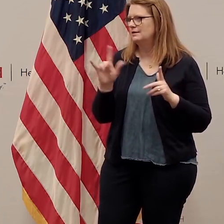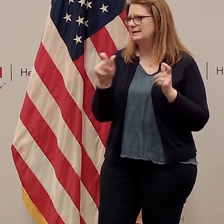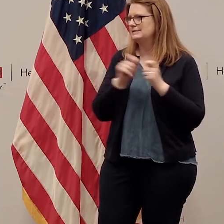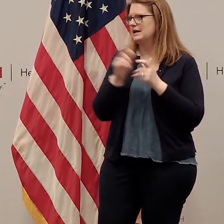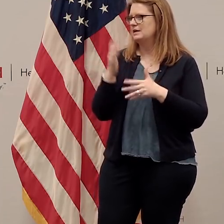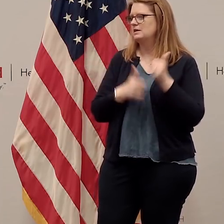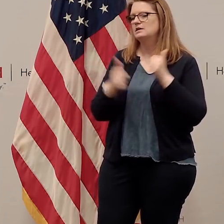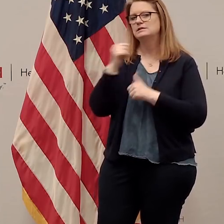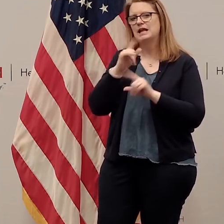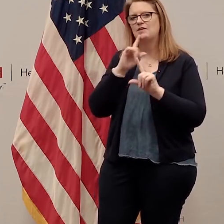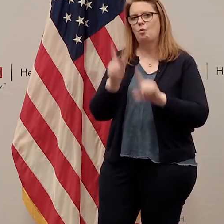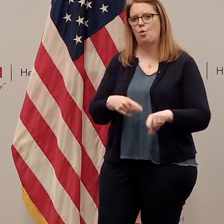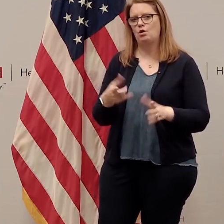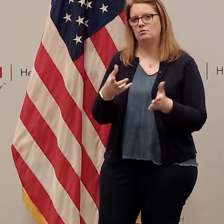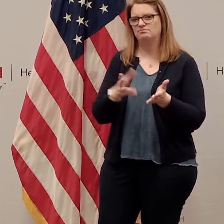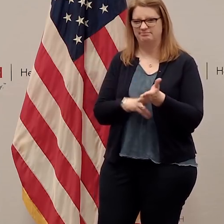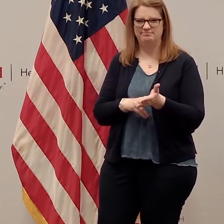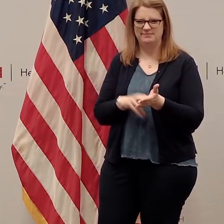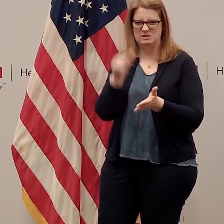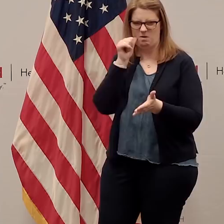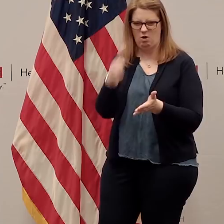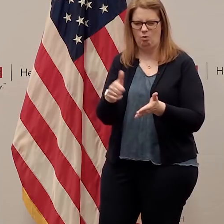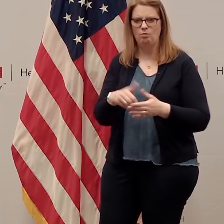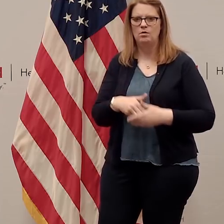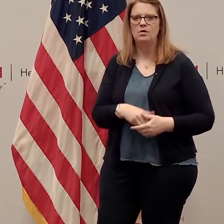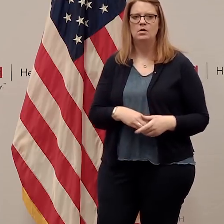order. But again, I think